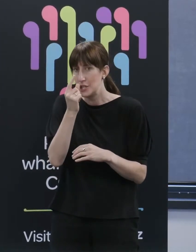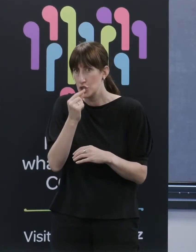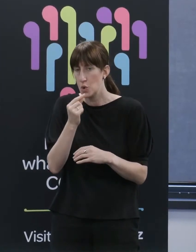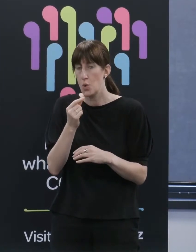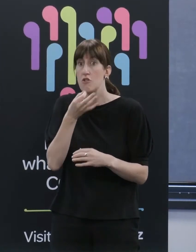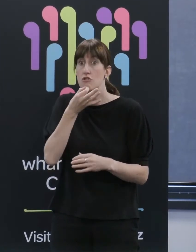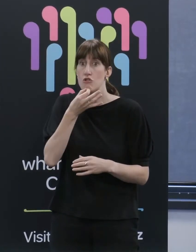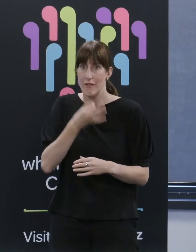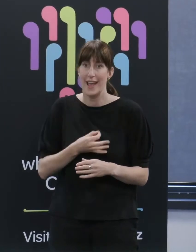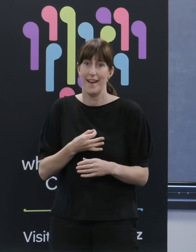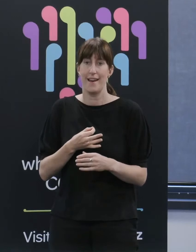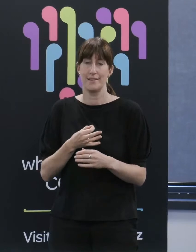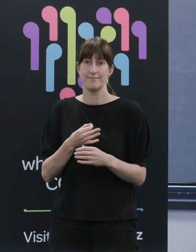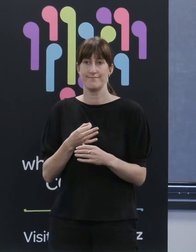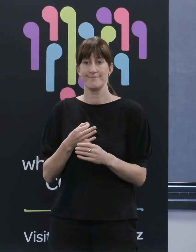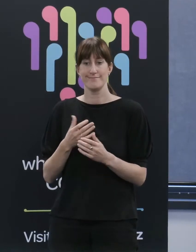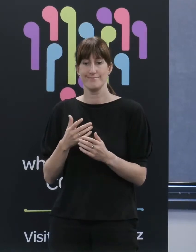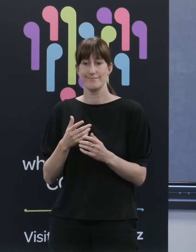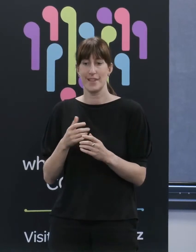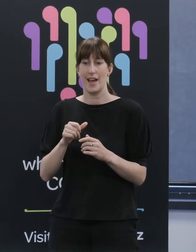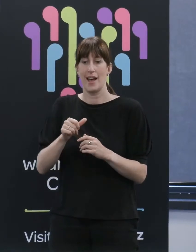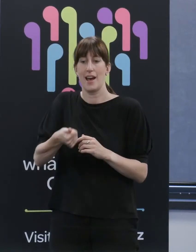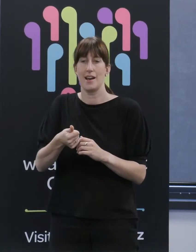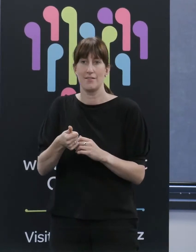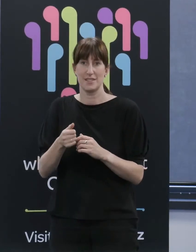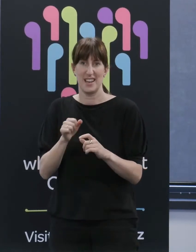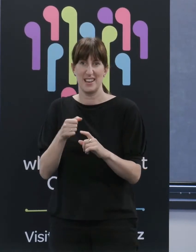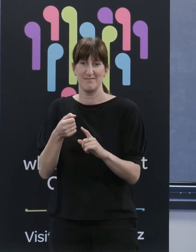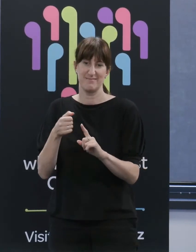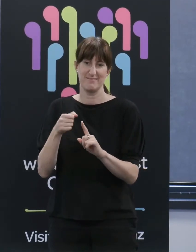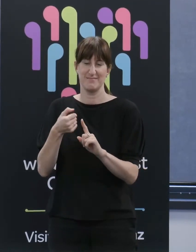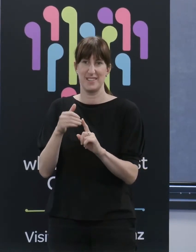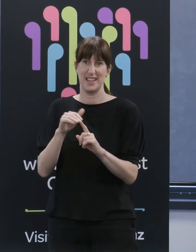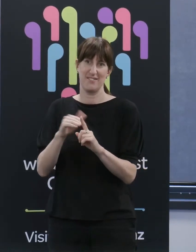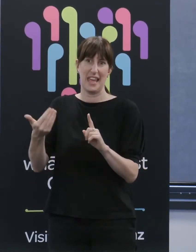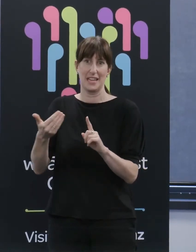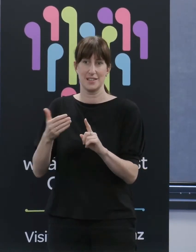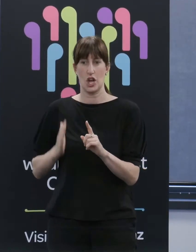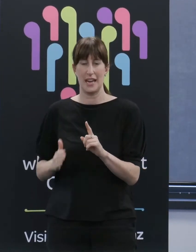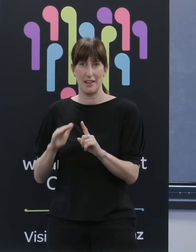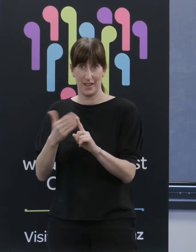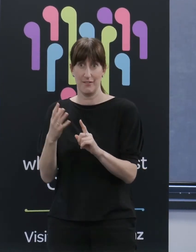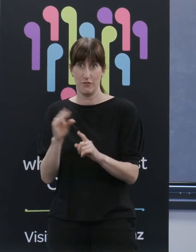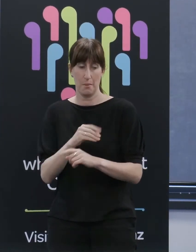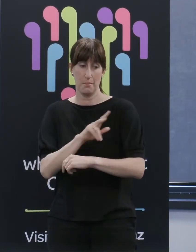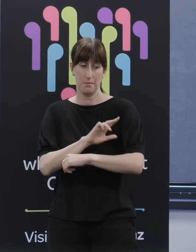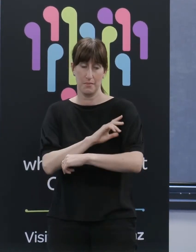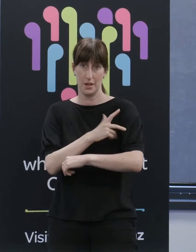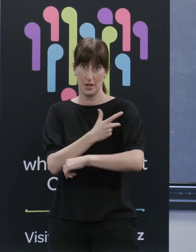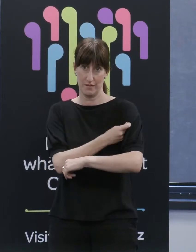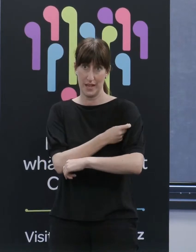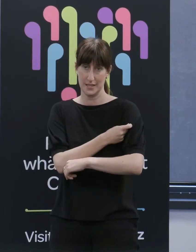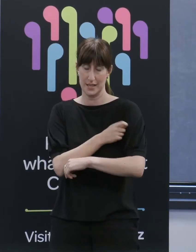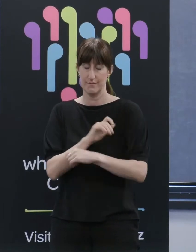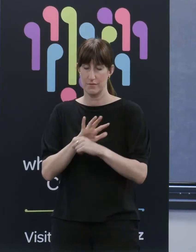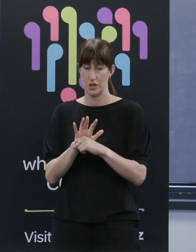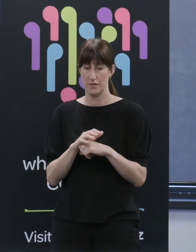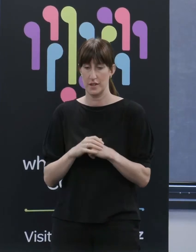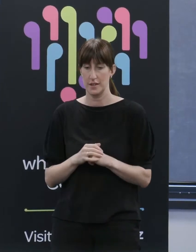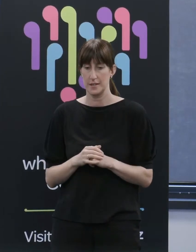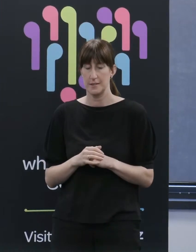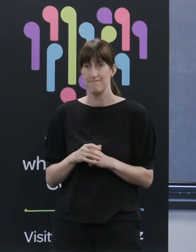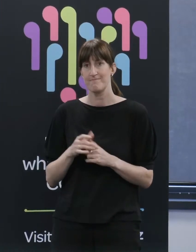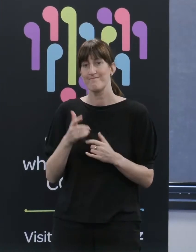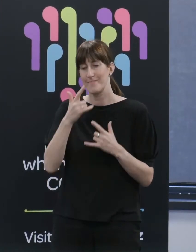Pfizer vaccine. So we have very good information that is widespread through the system, and I think this man had a